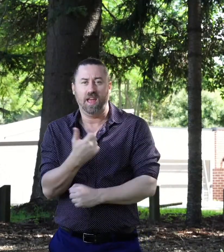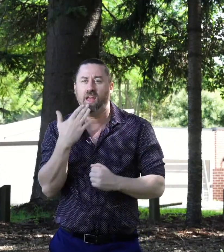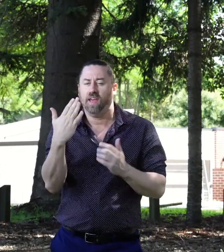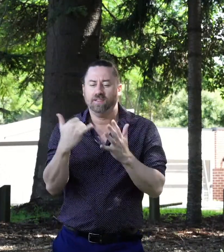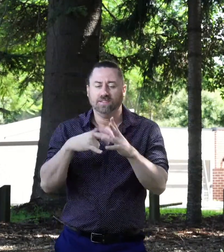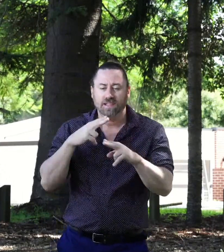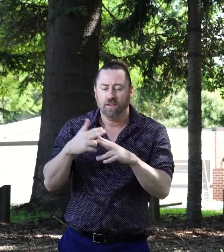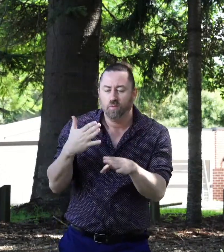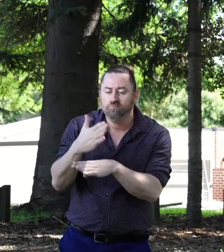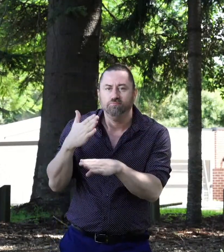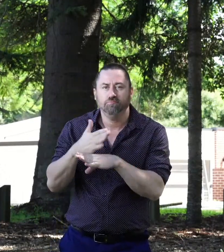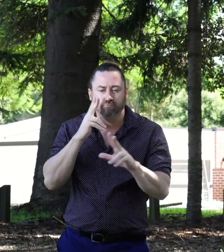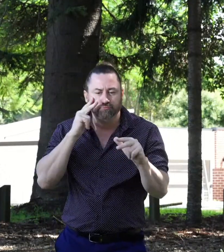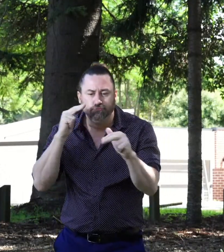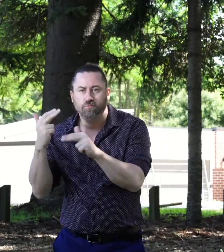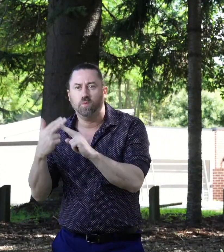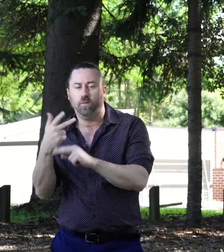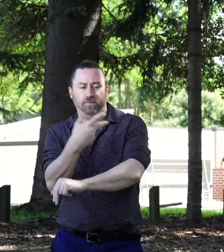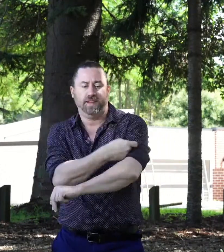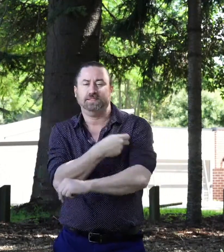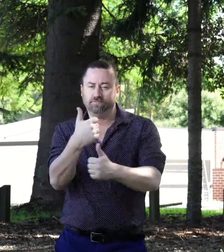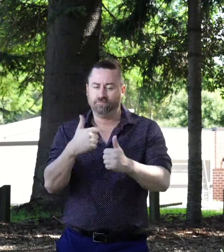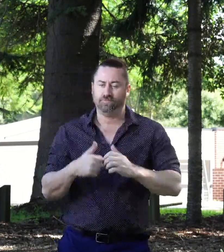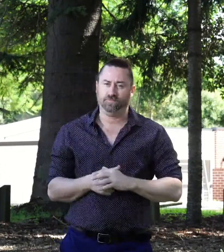who are overseeing those vaccination clinics.